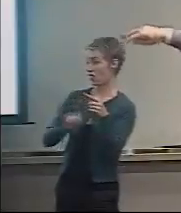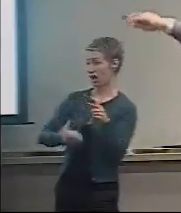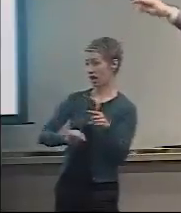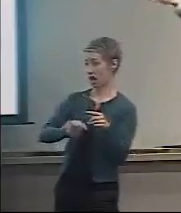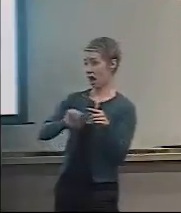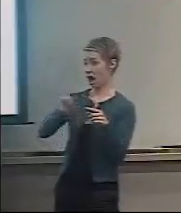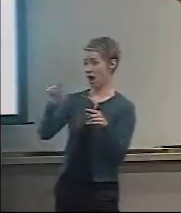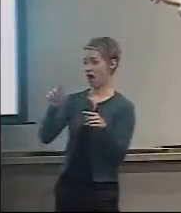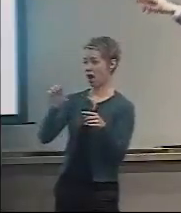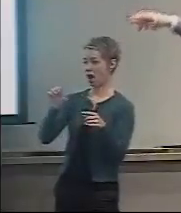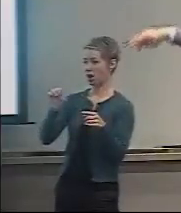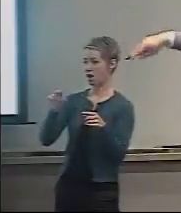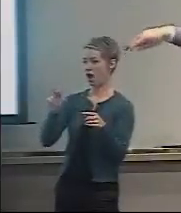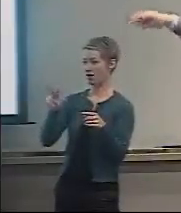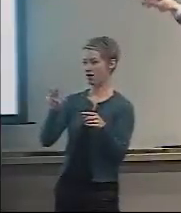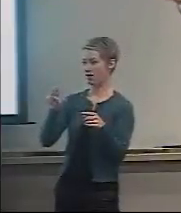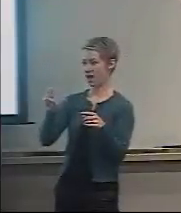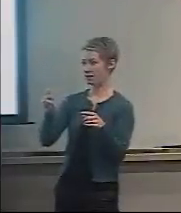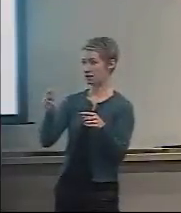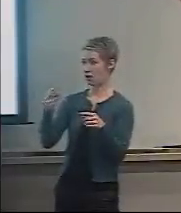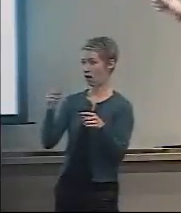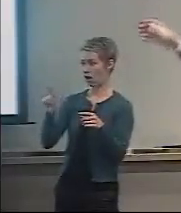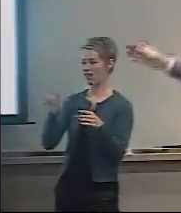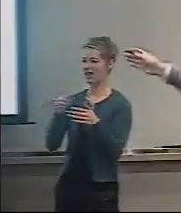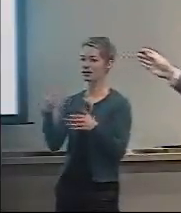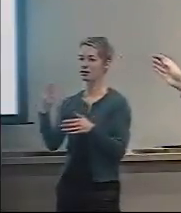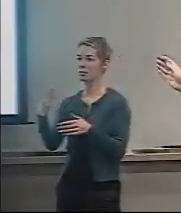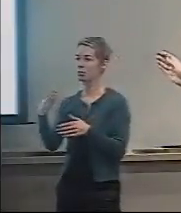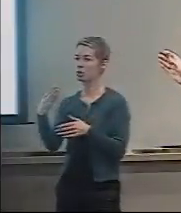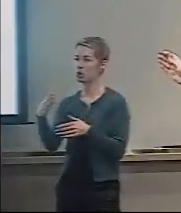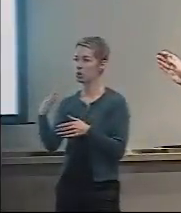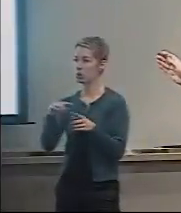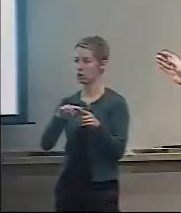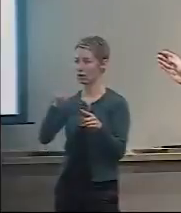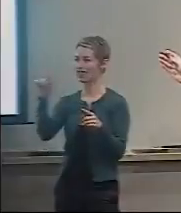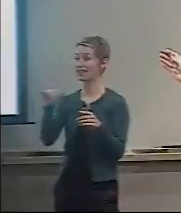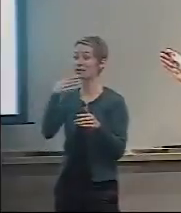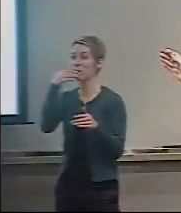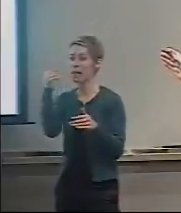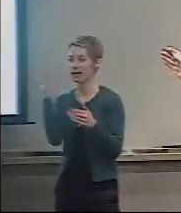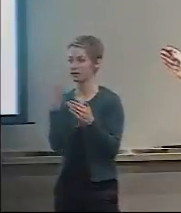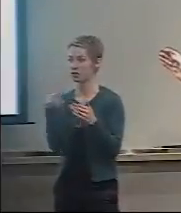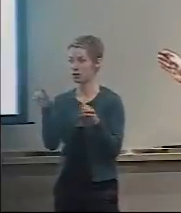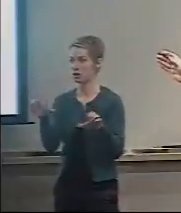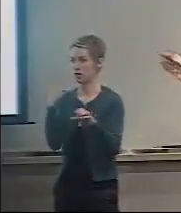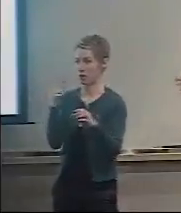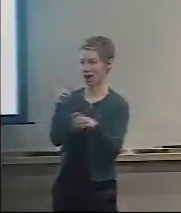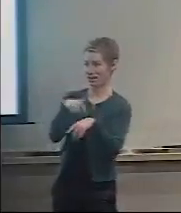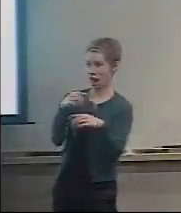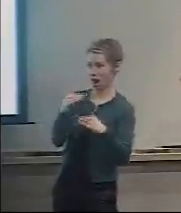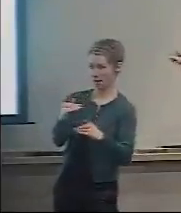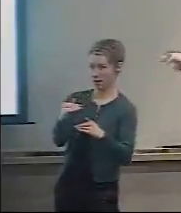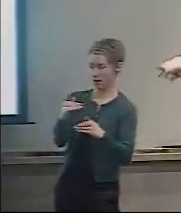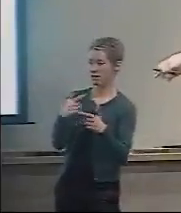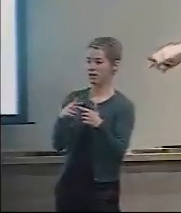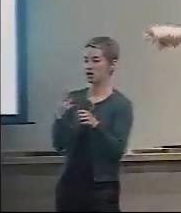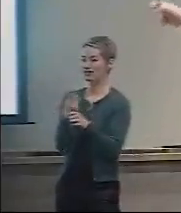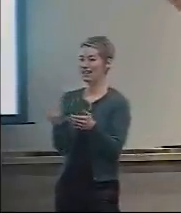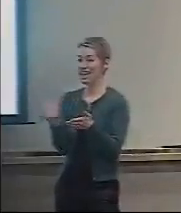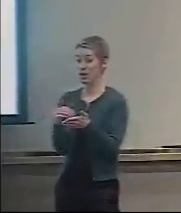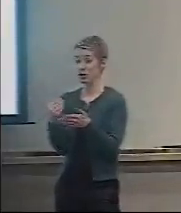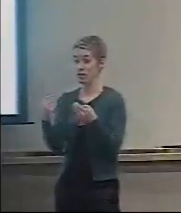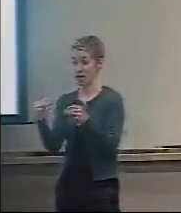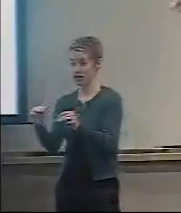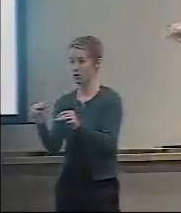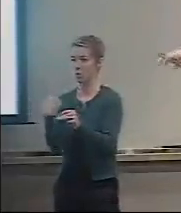the blue line, which is the best you can do for a given amount of time. And then using the iterative method, we're almost